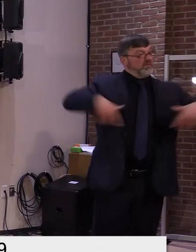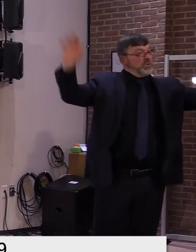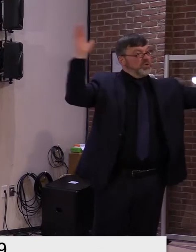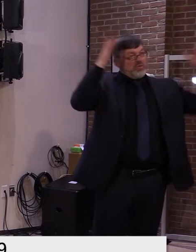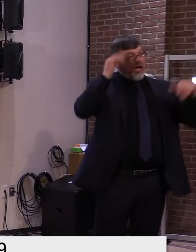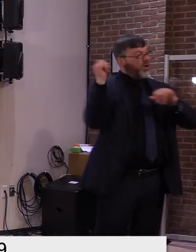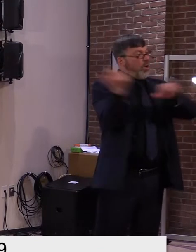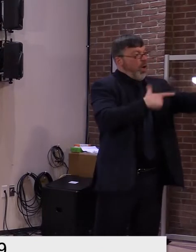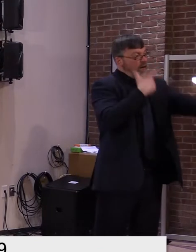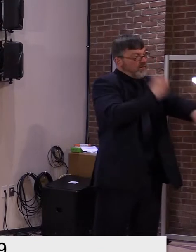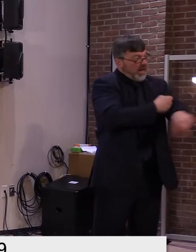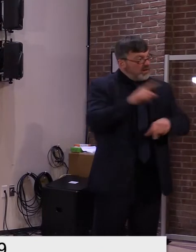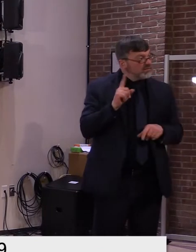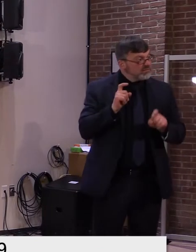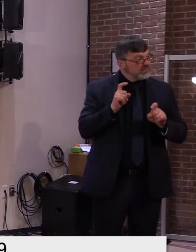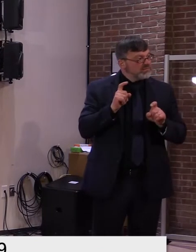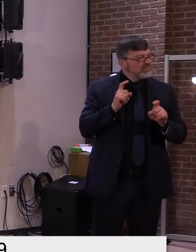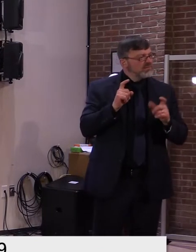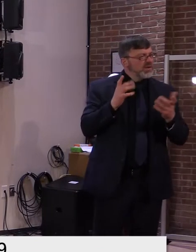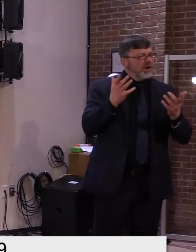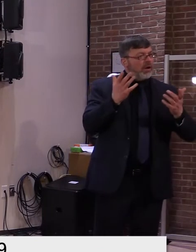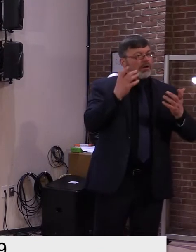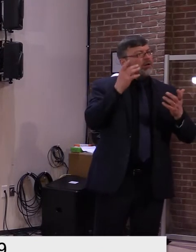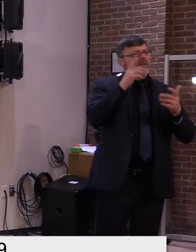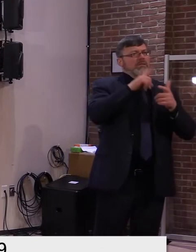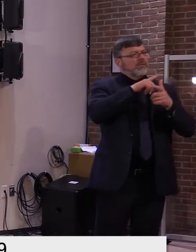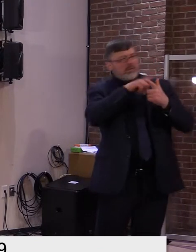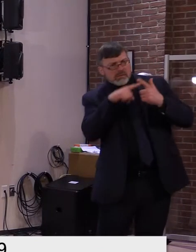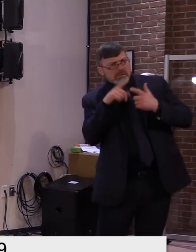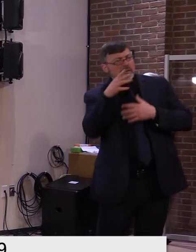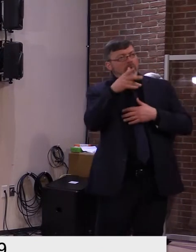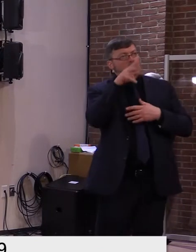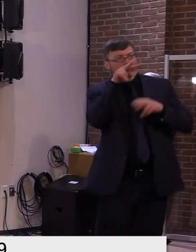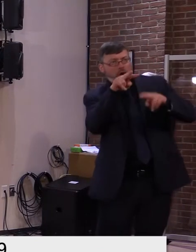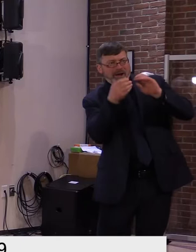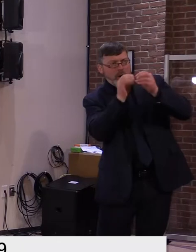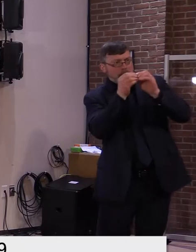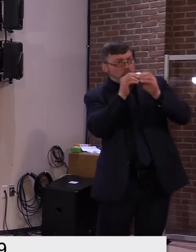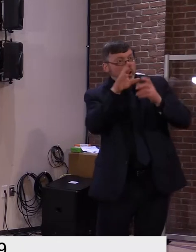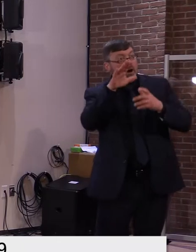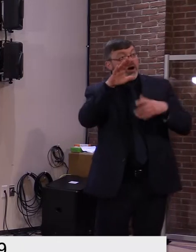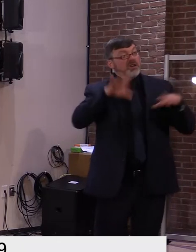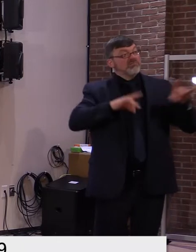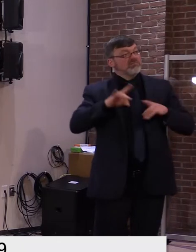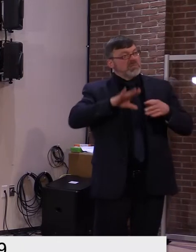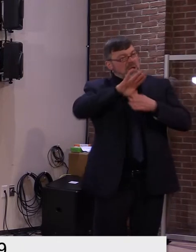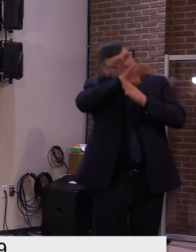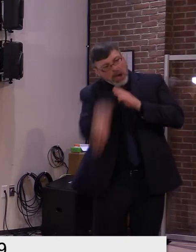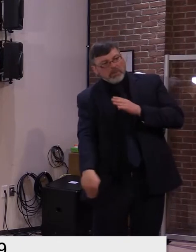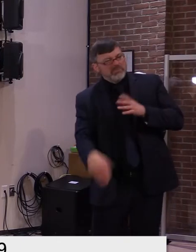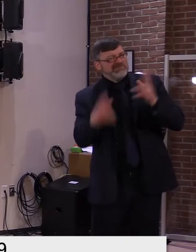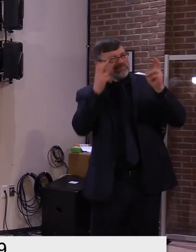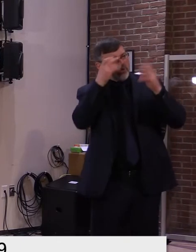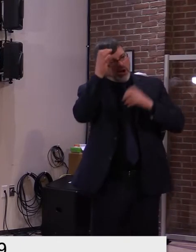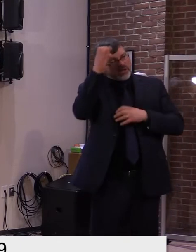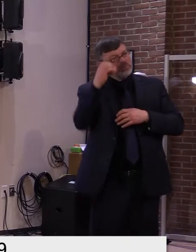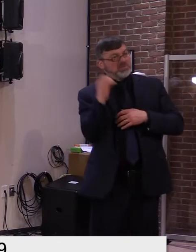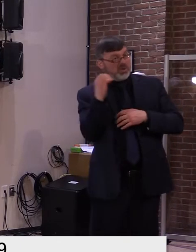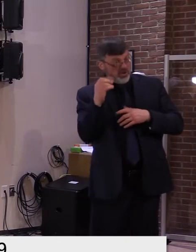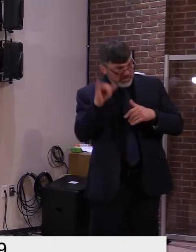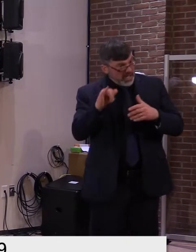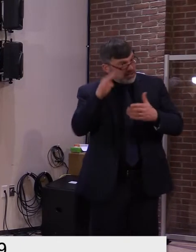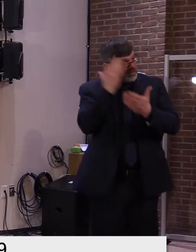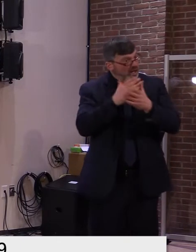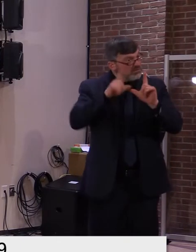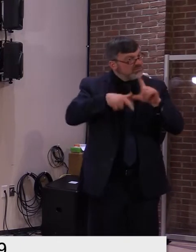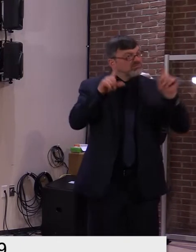cancel the state of emergency? You know, the state of emergency, again, is a vehicle for us to unwind where we are now, and we'll continue